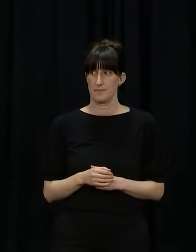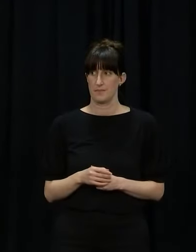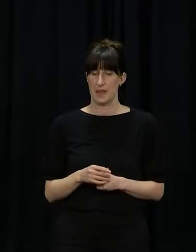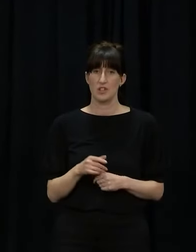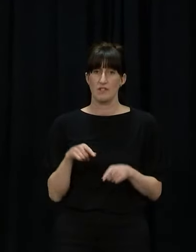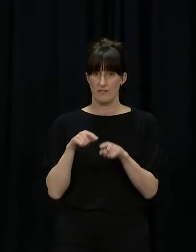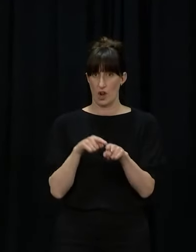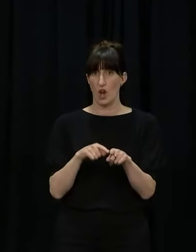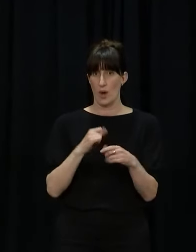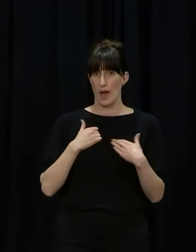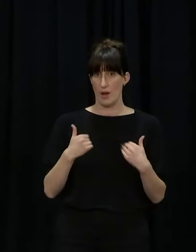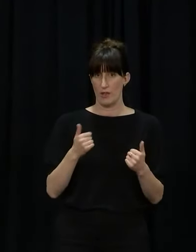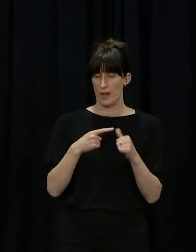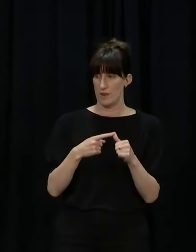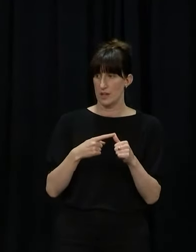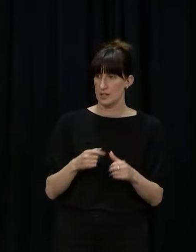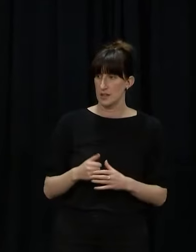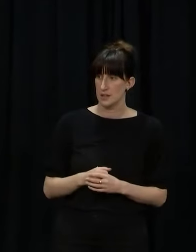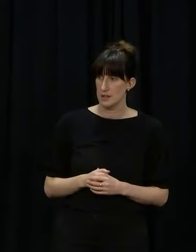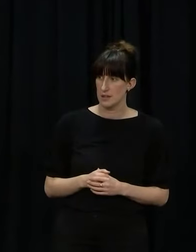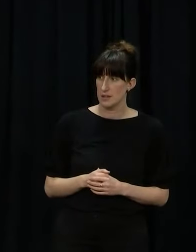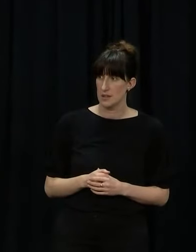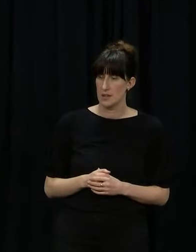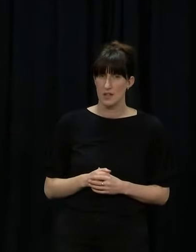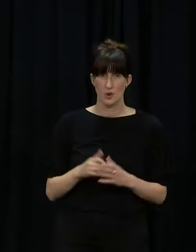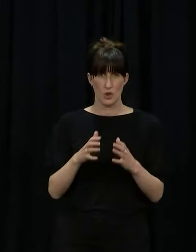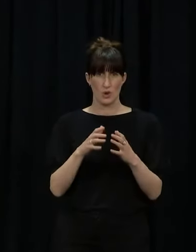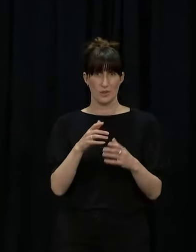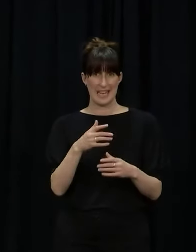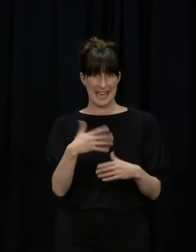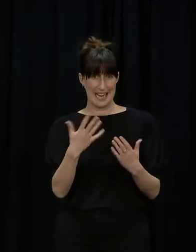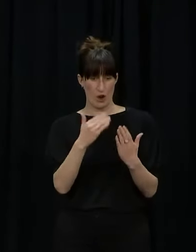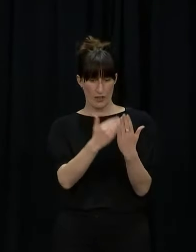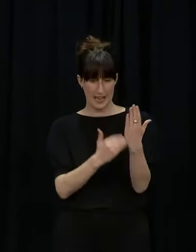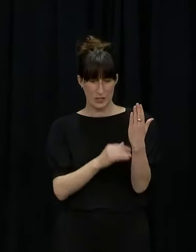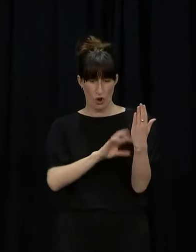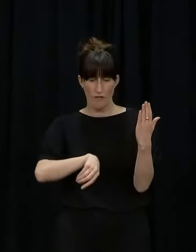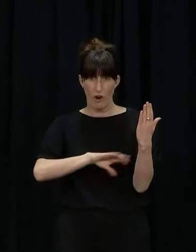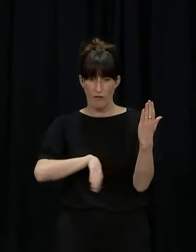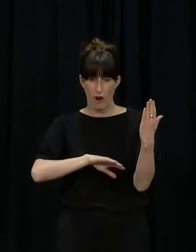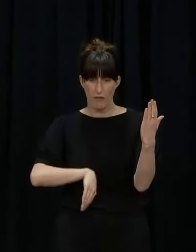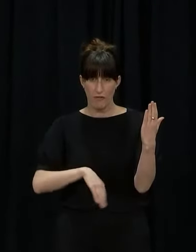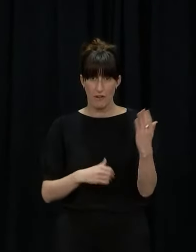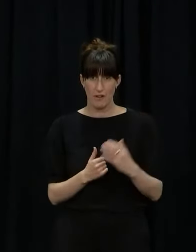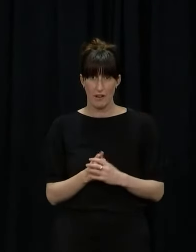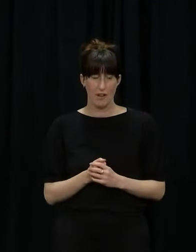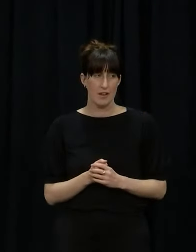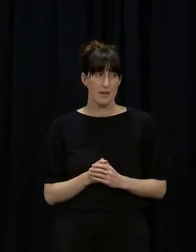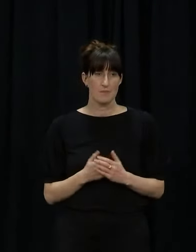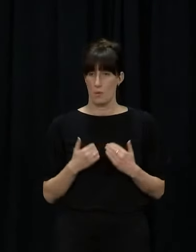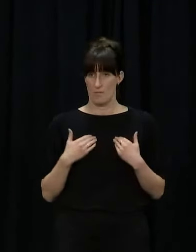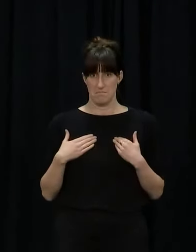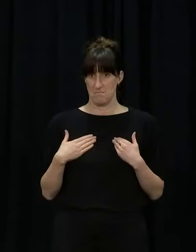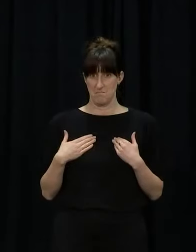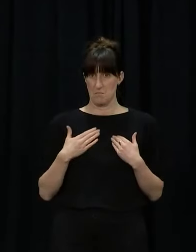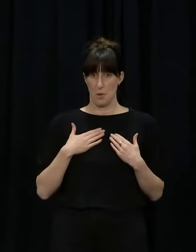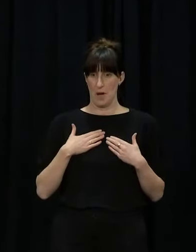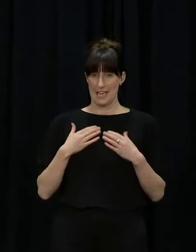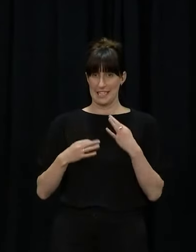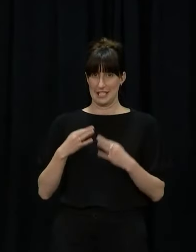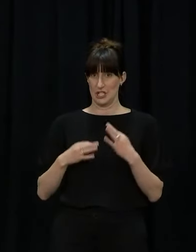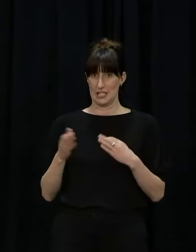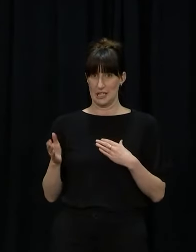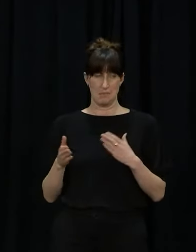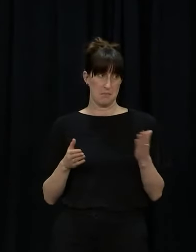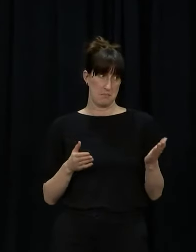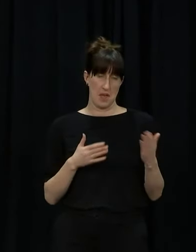Will those be taken off the list? We haven't, you know, obviously it's not a decision for me, that's a public health decision,